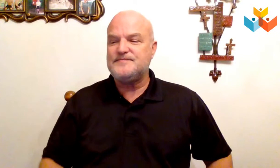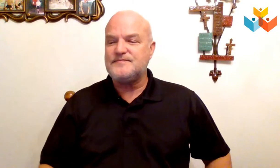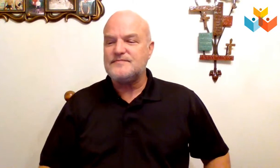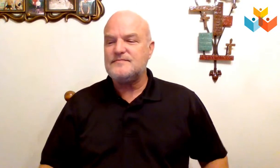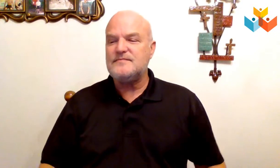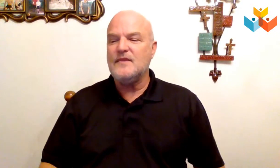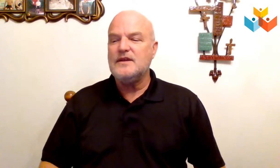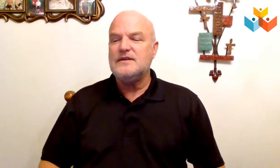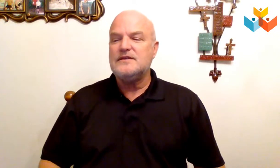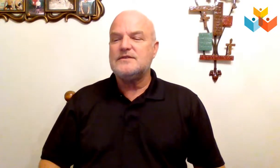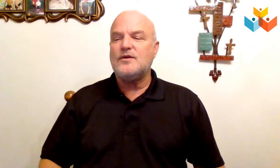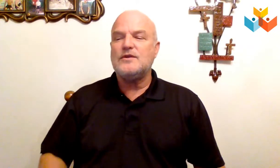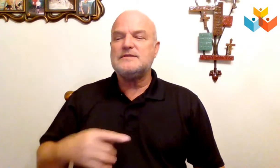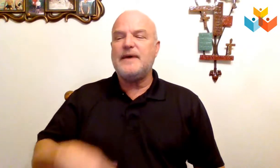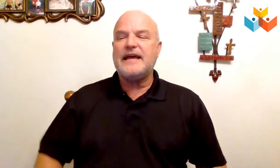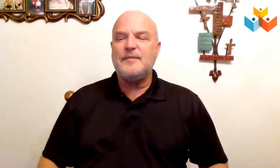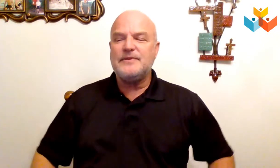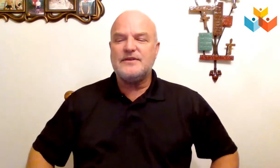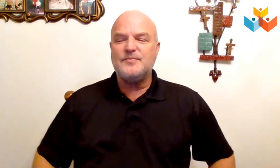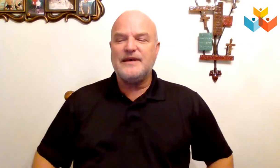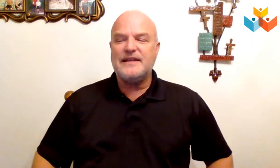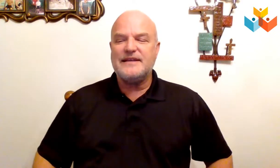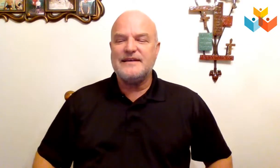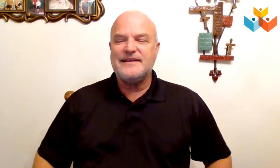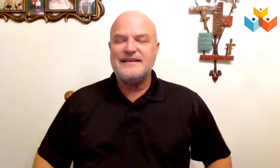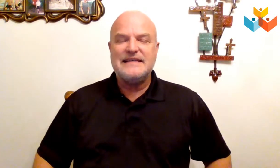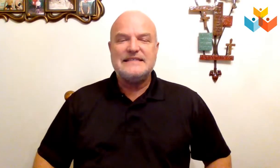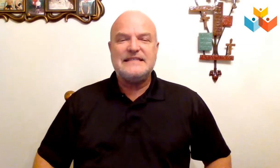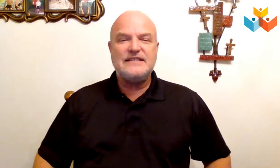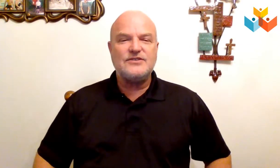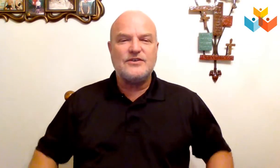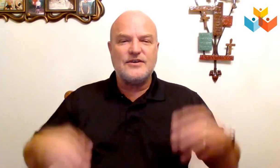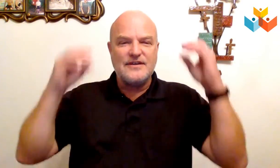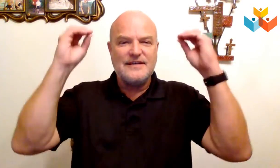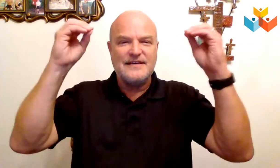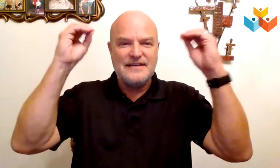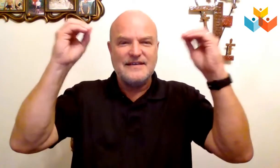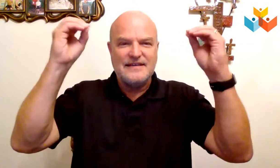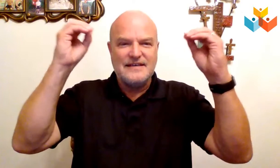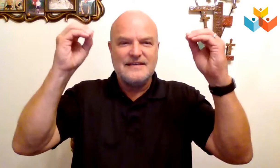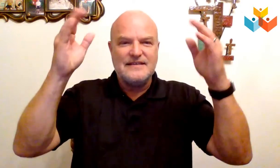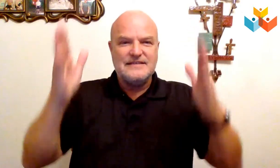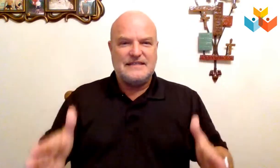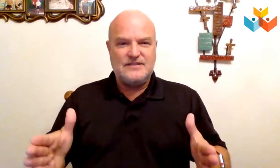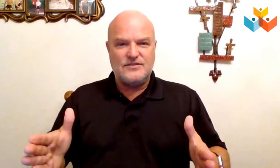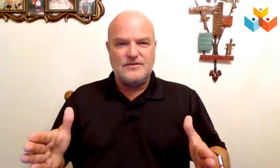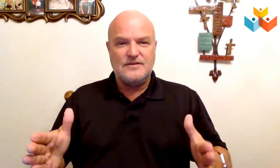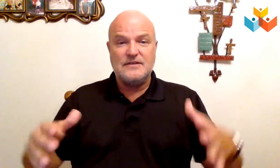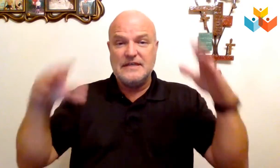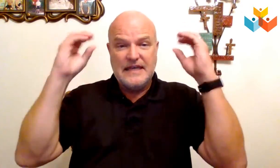grandfather, grandmother. So let's back up a little bit. Teacher,